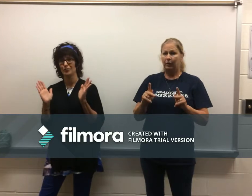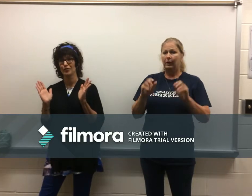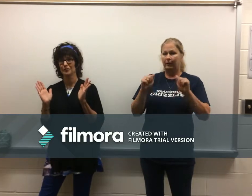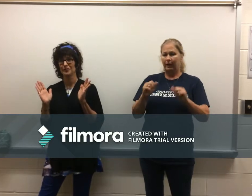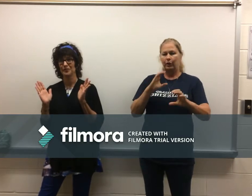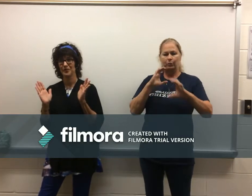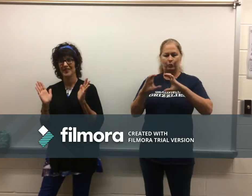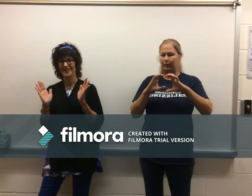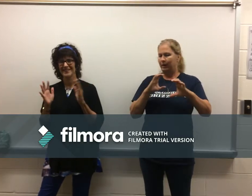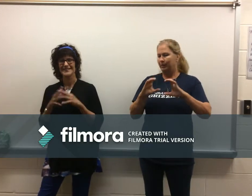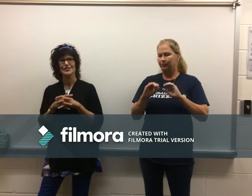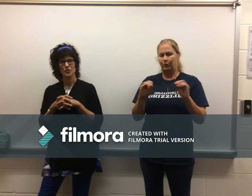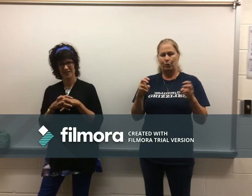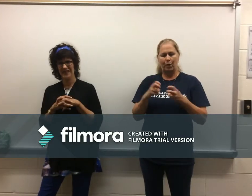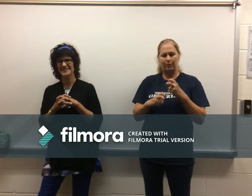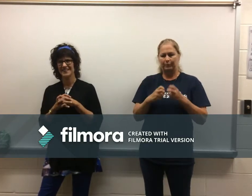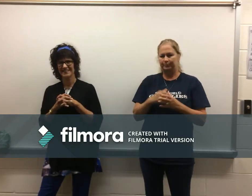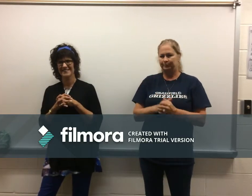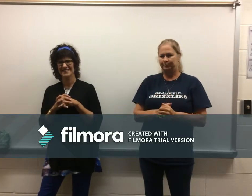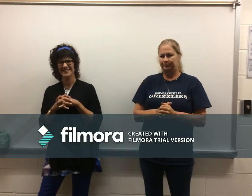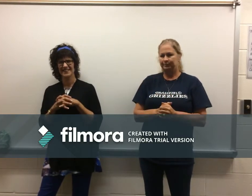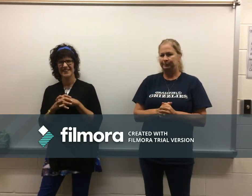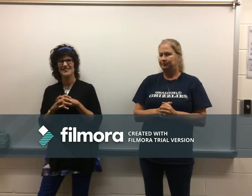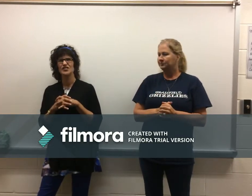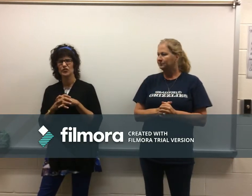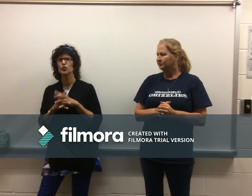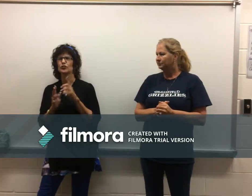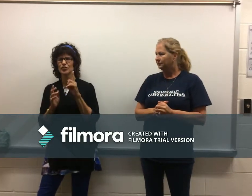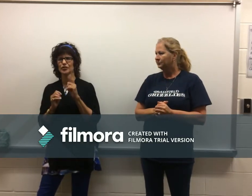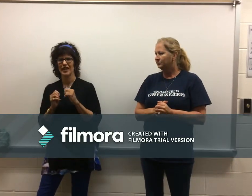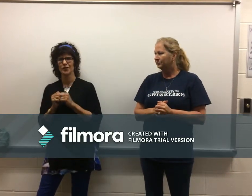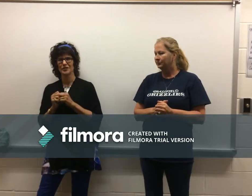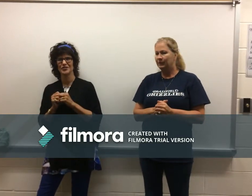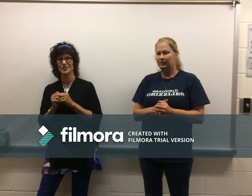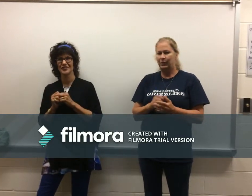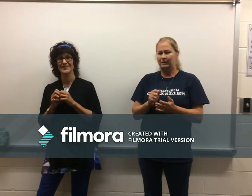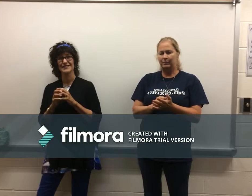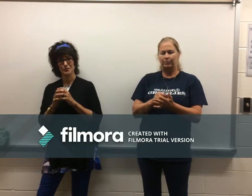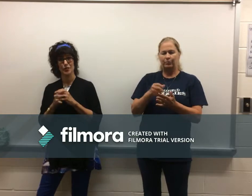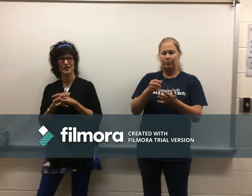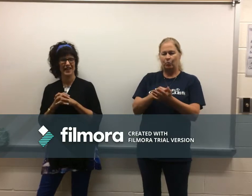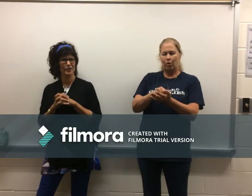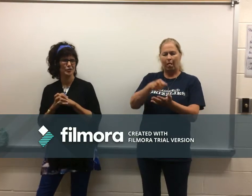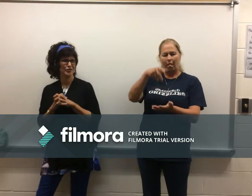problem. So in that sense, it's even a richer language than spoken language.